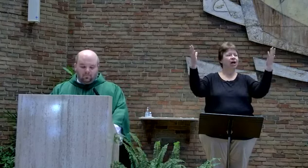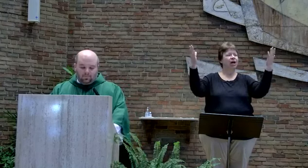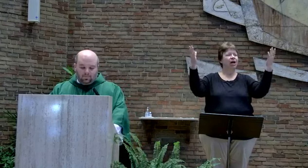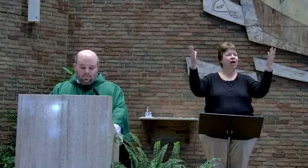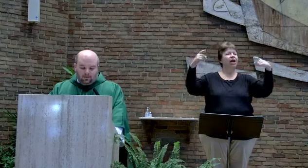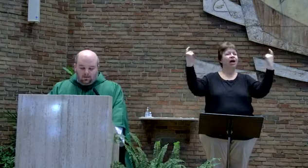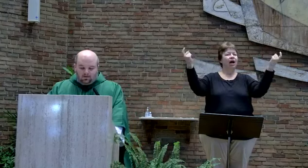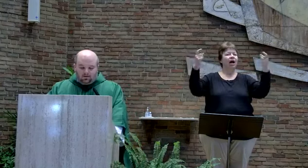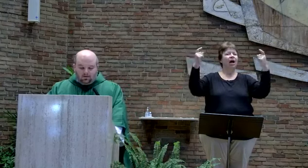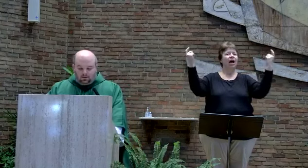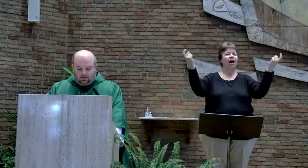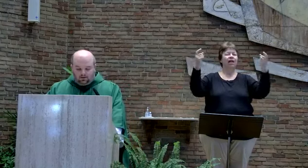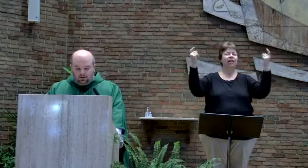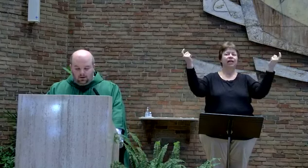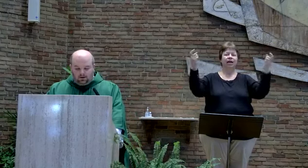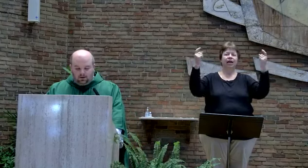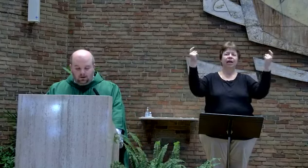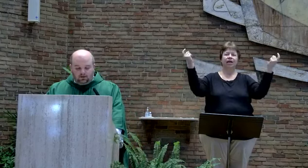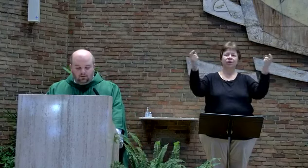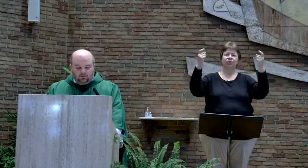alleluia,